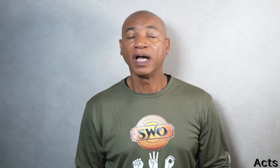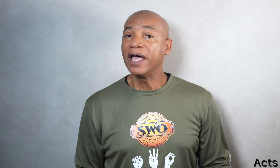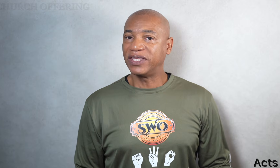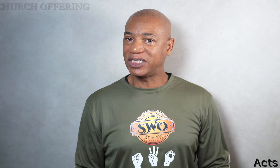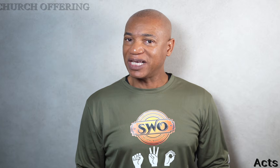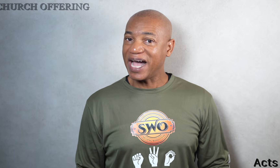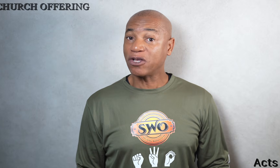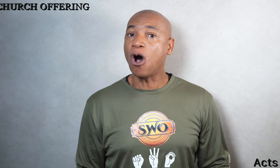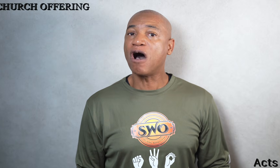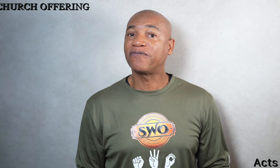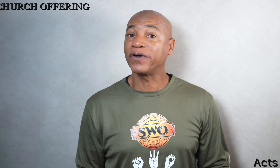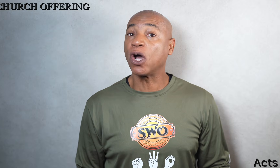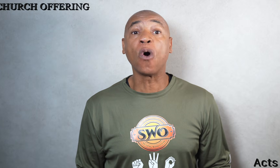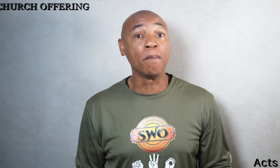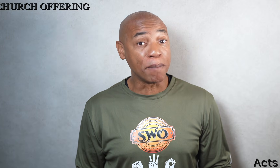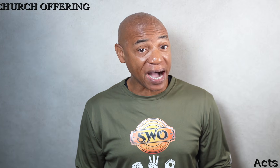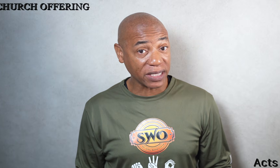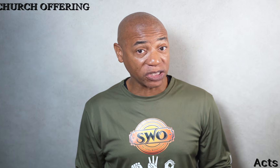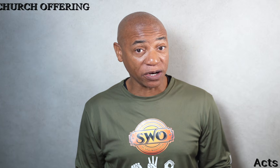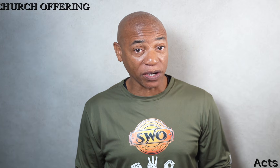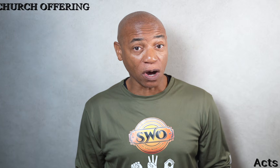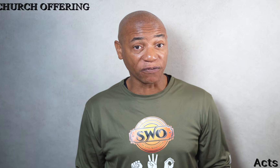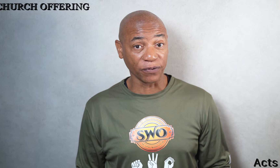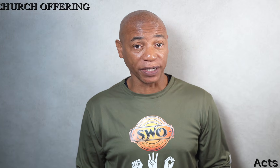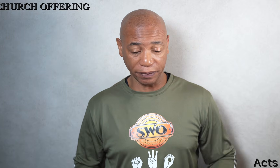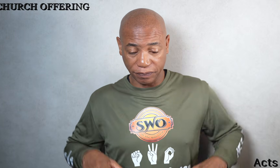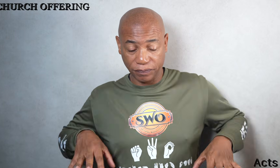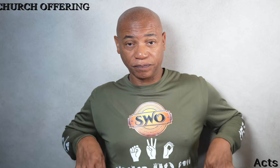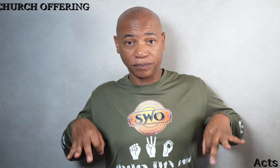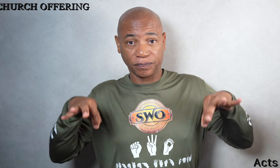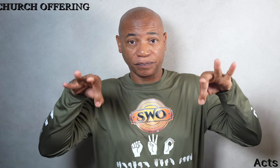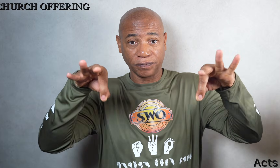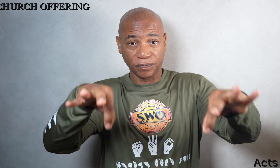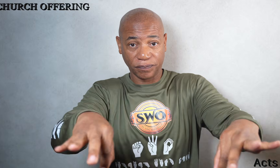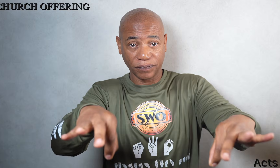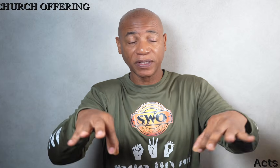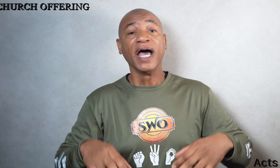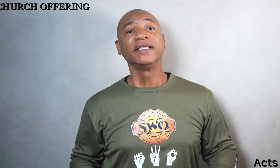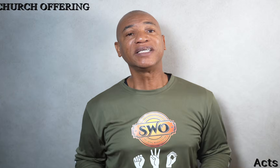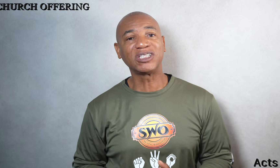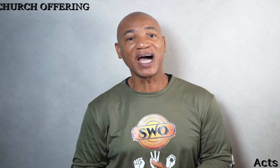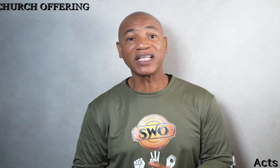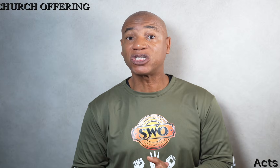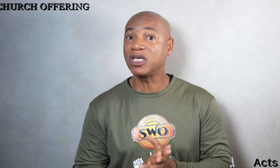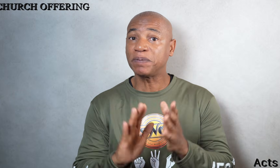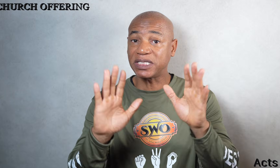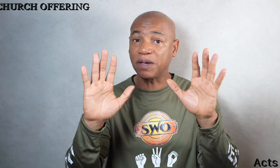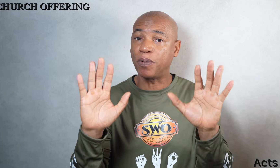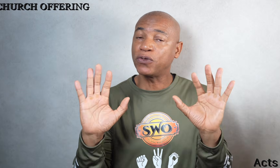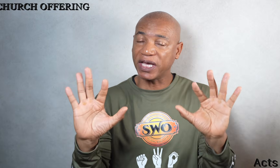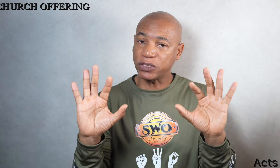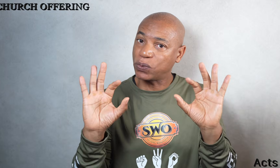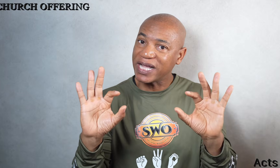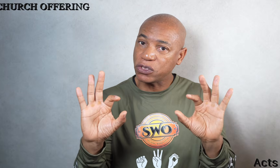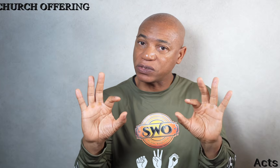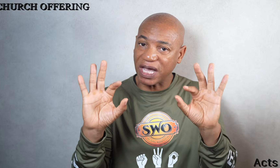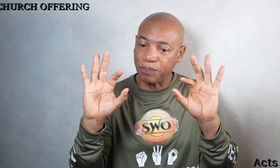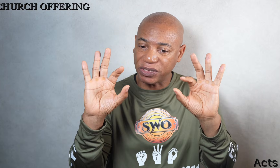The sign offering or monetary offering. To sign is simply take both hands. What I do is I